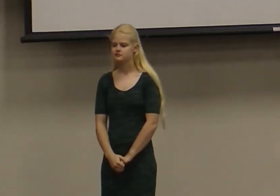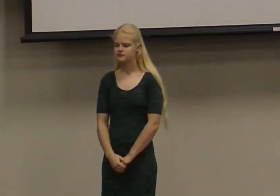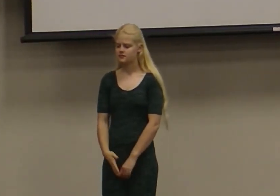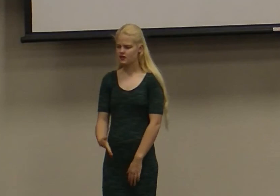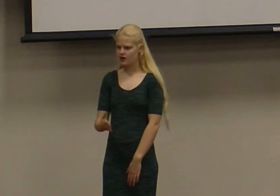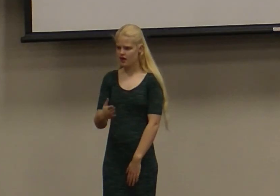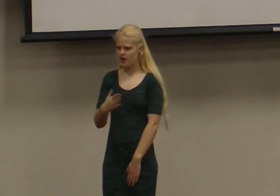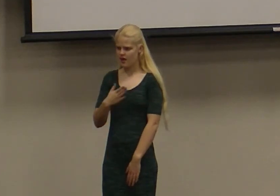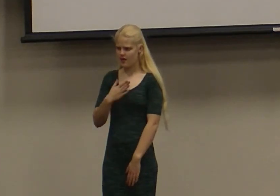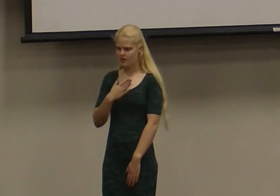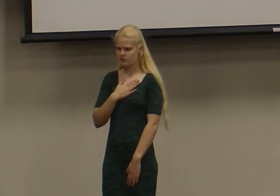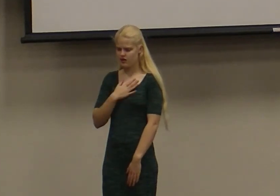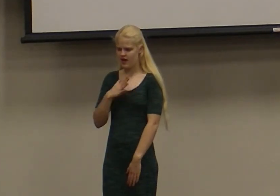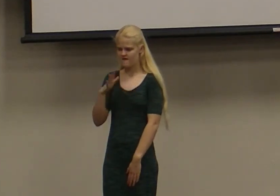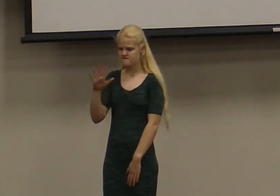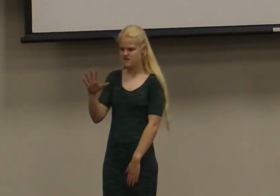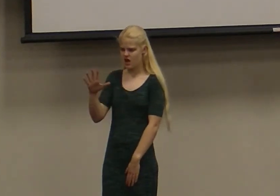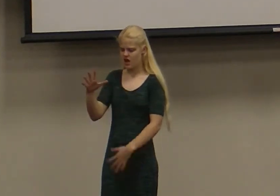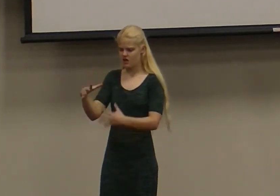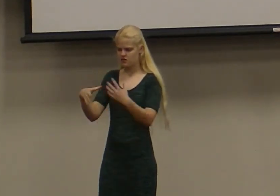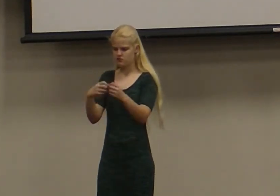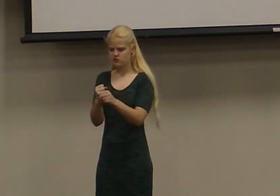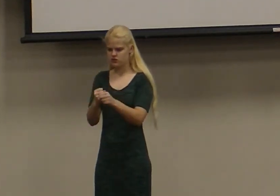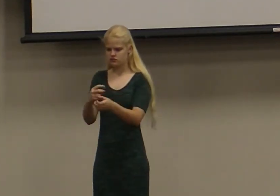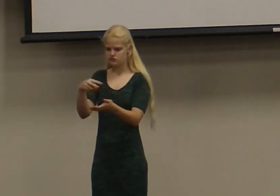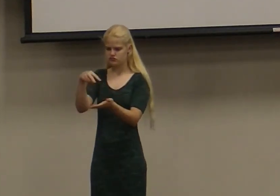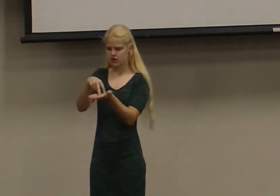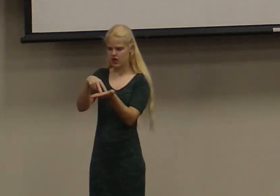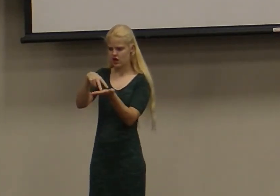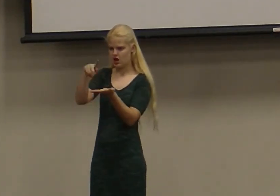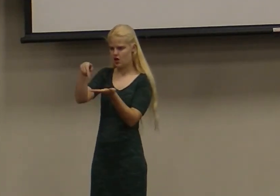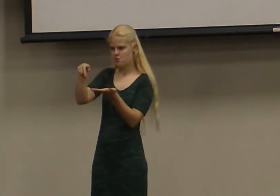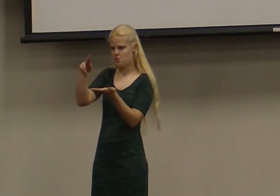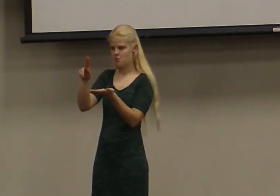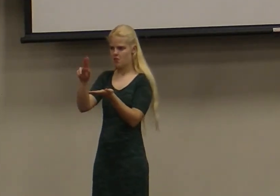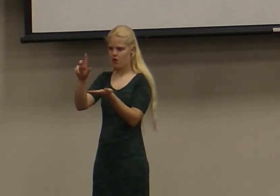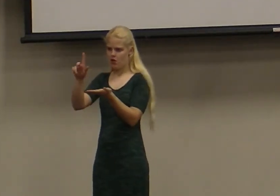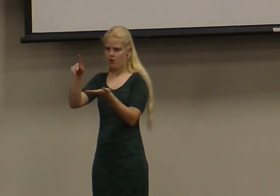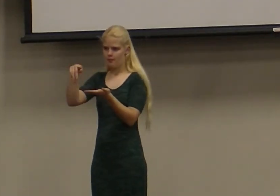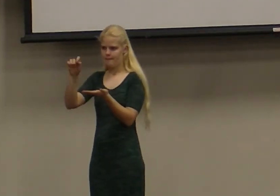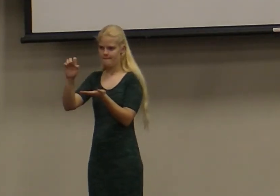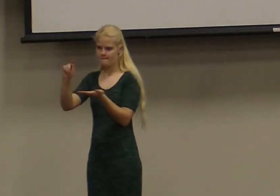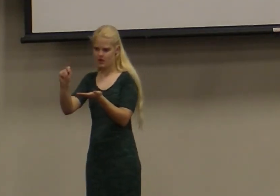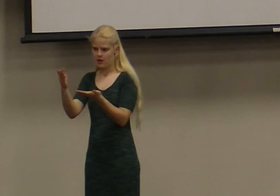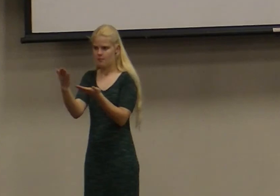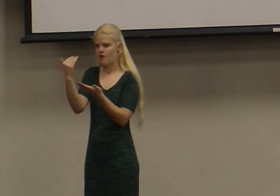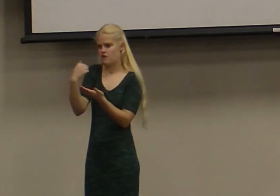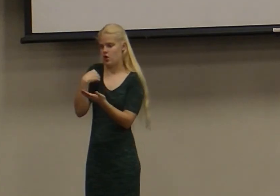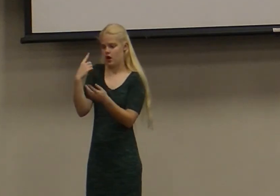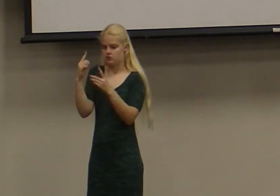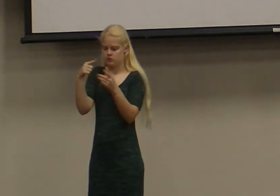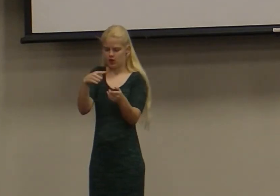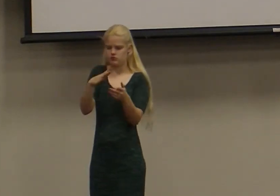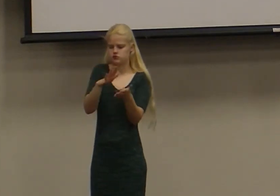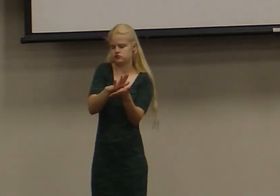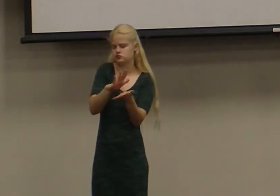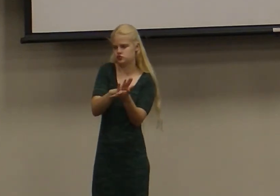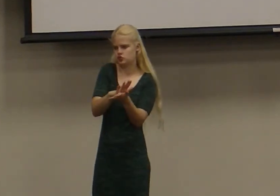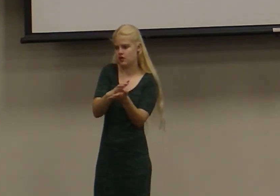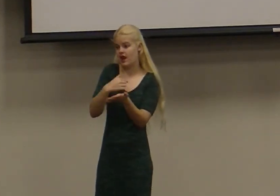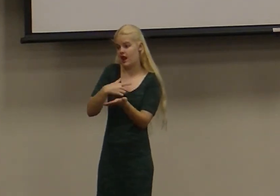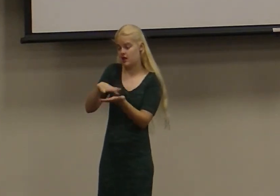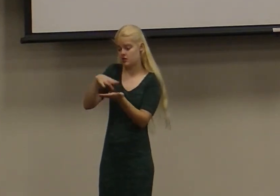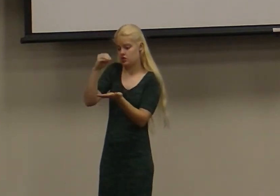My 5-year stint in a pulpit was before I came to school, so I learned a lot from the School of Hard Knocks.